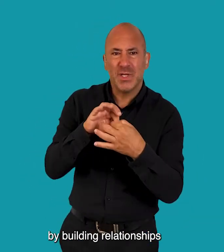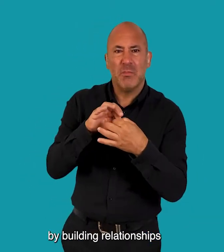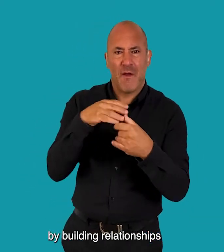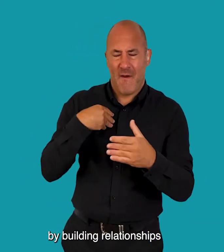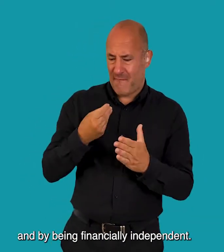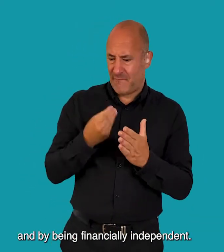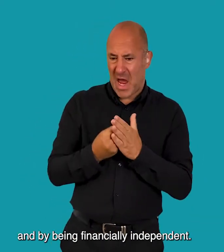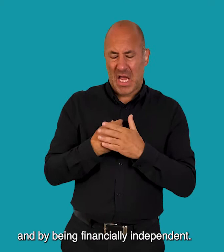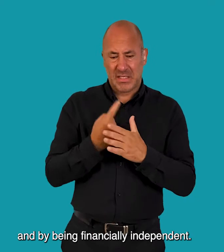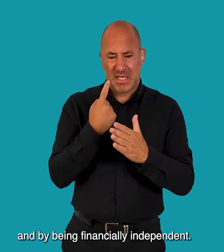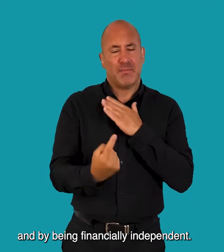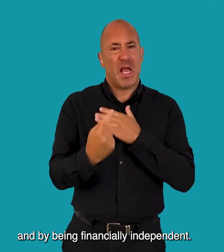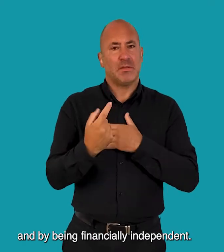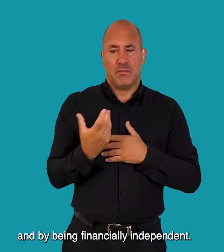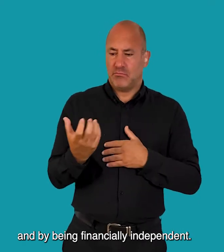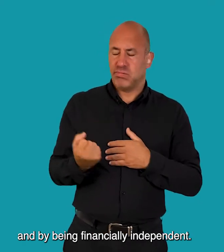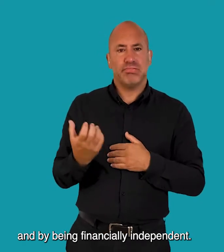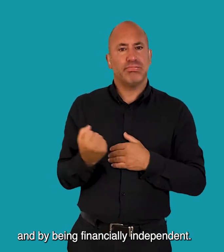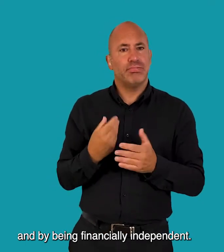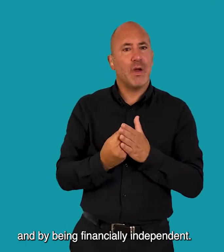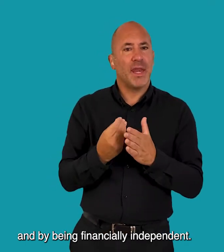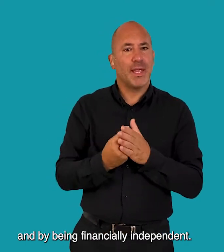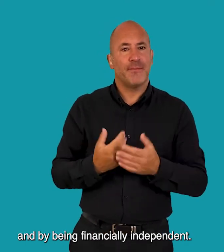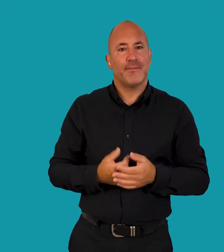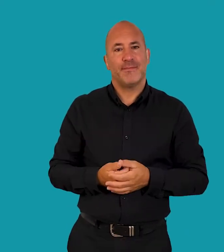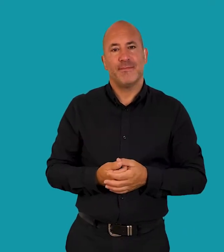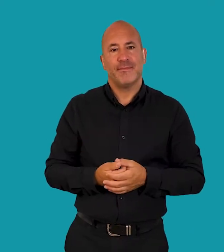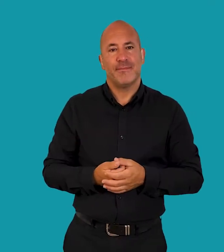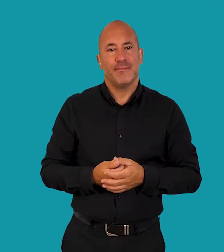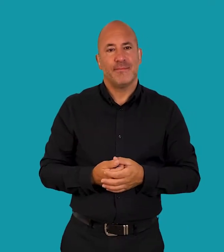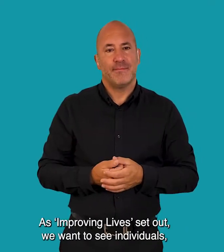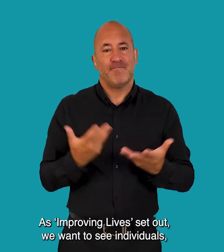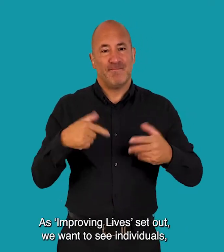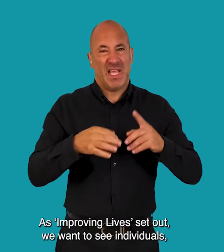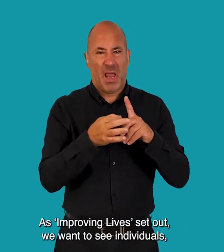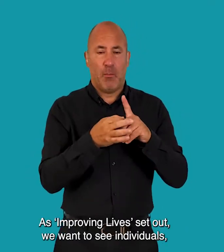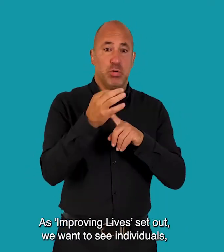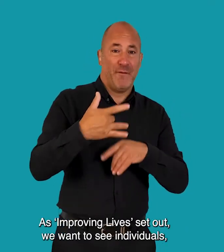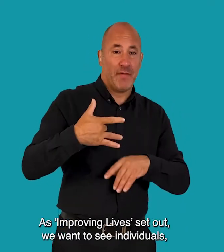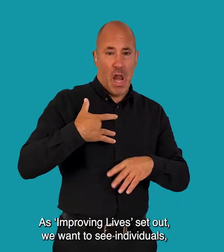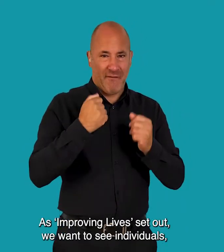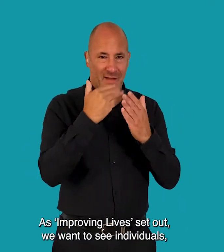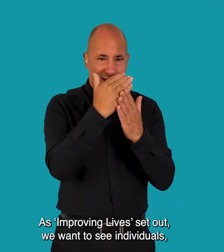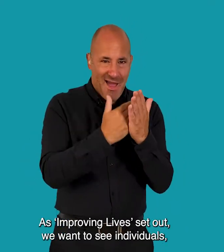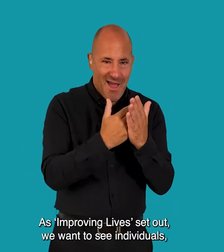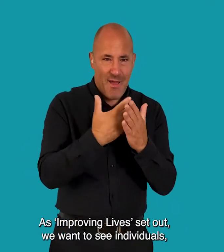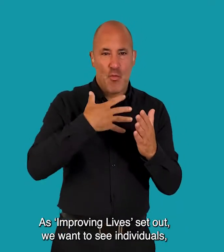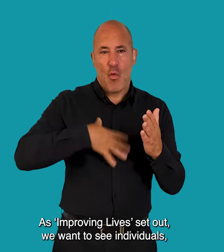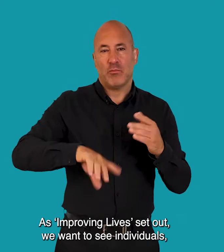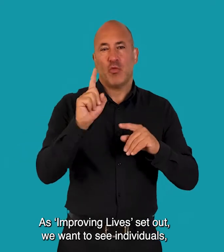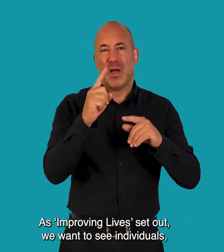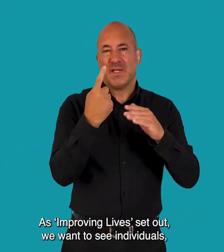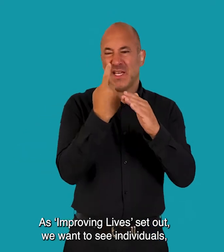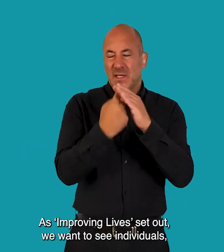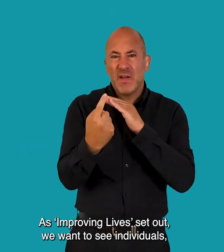relationships, and by being financially independent. As Improving Lives set out, we want to see individuals,